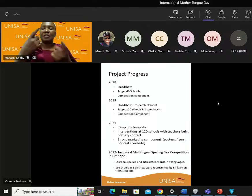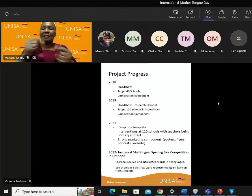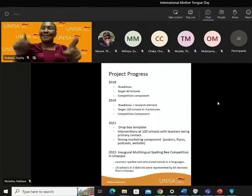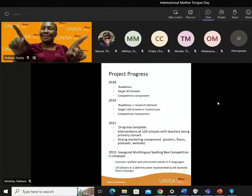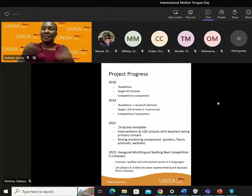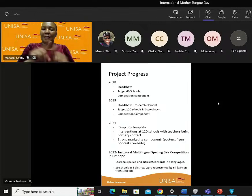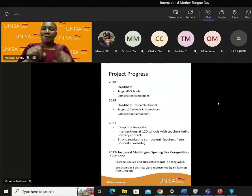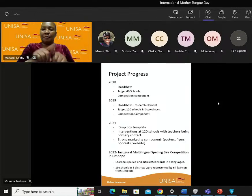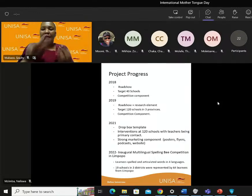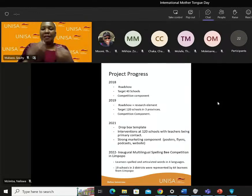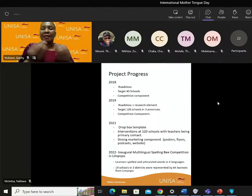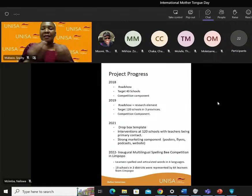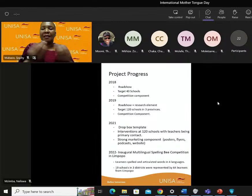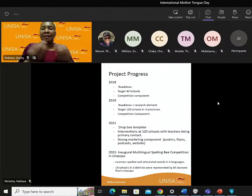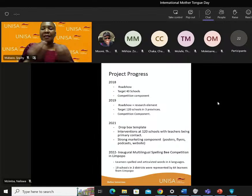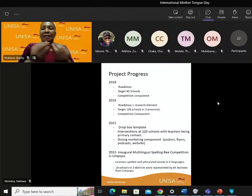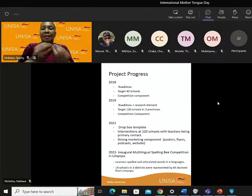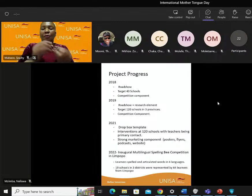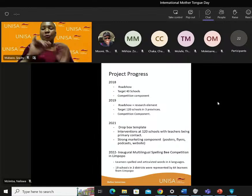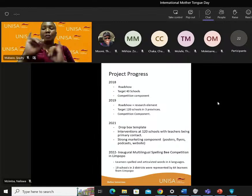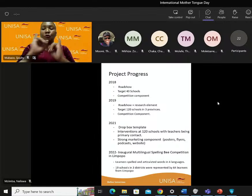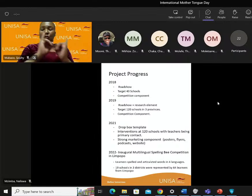was we introduced a research component.